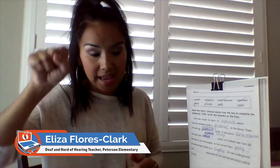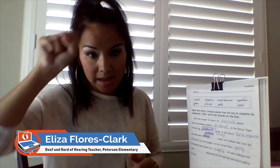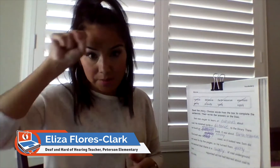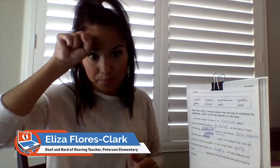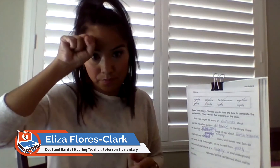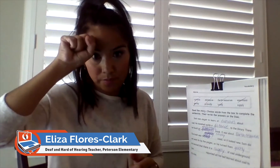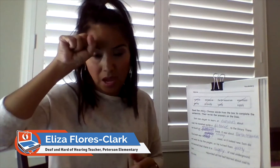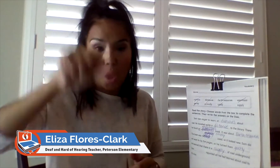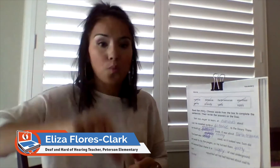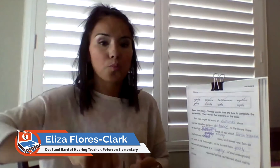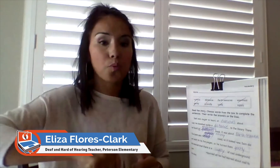Sam